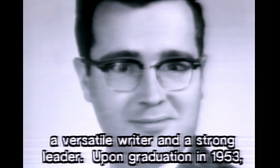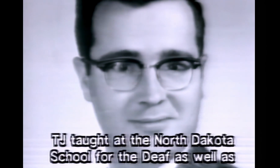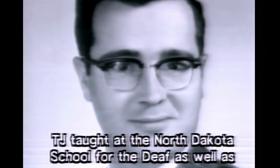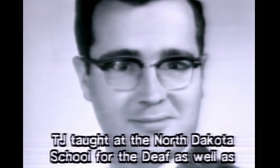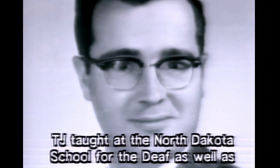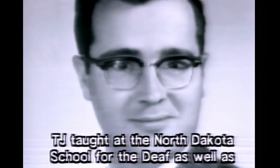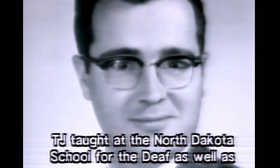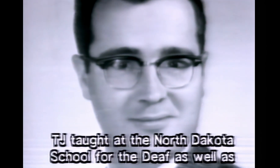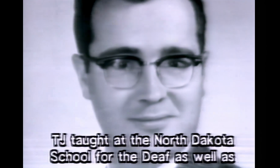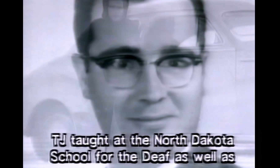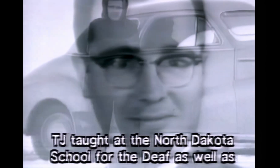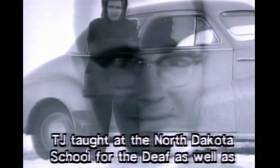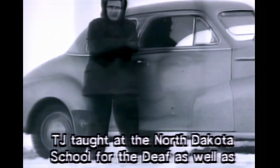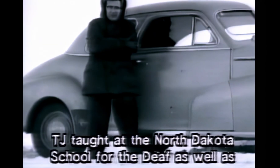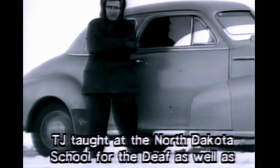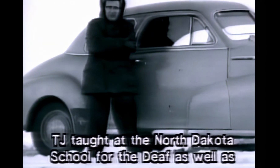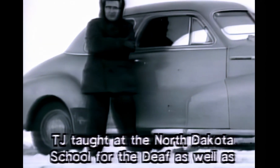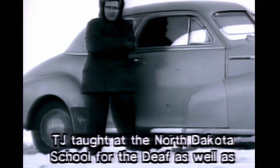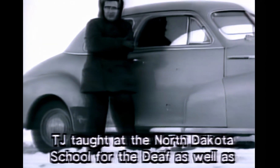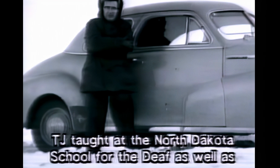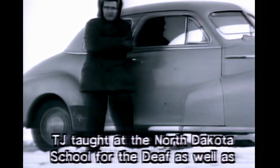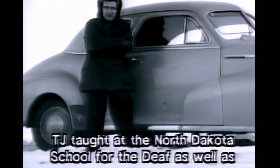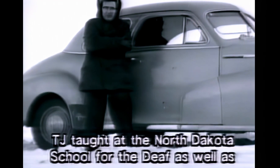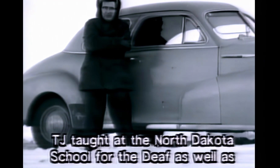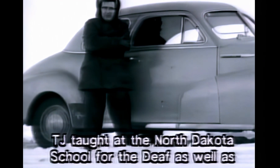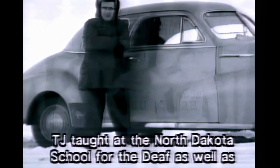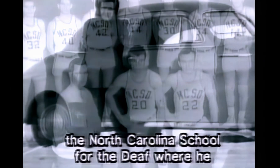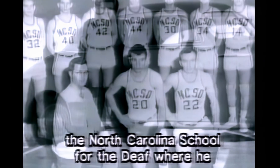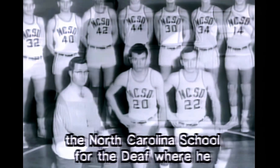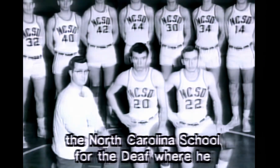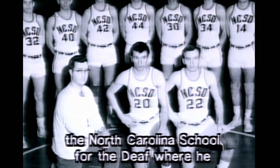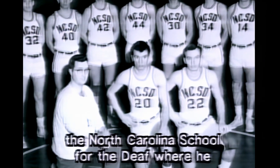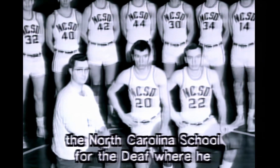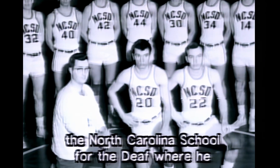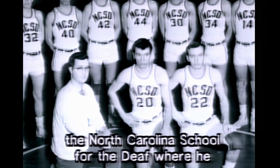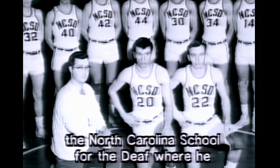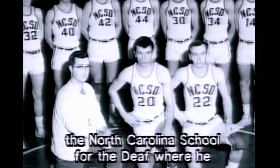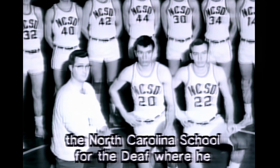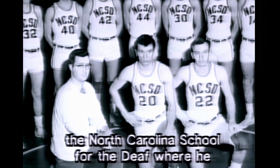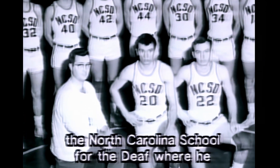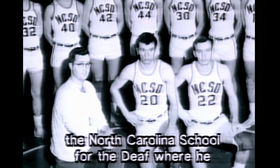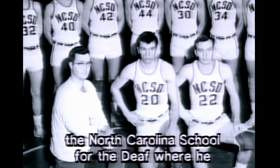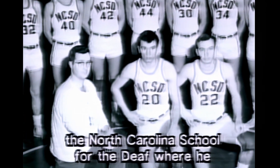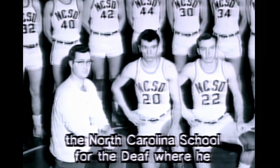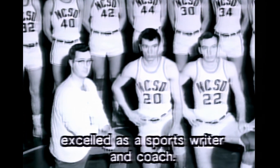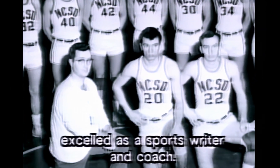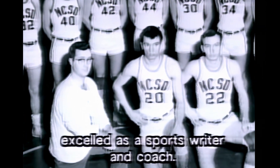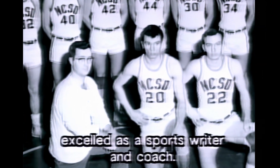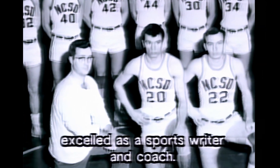1953, TJ taught at the North Dakota School for the Deaf, as well as the North Carolina School for the Deaf, where he excelled as a